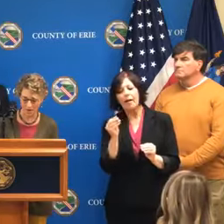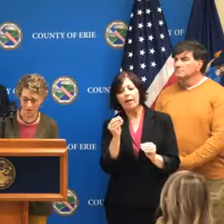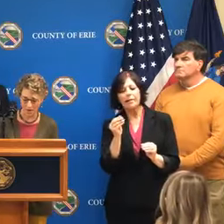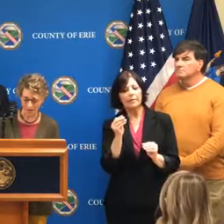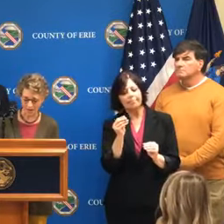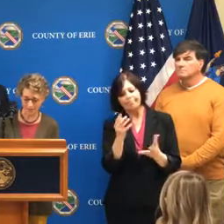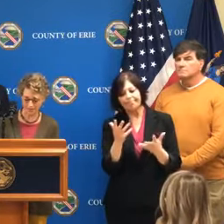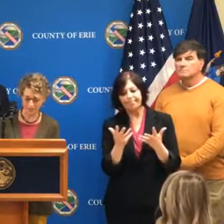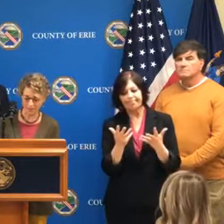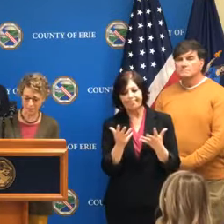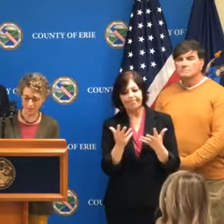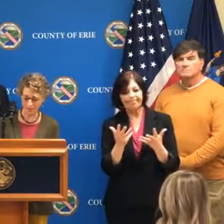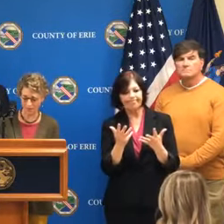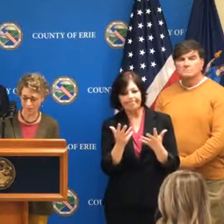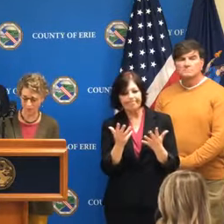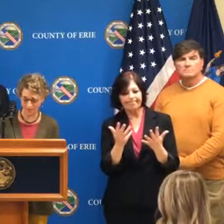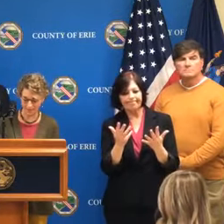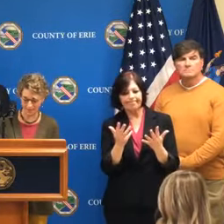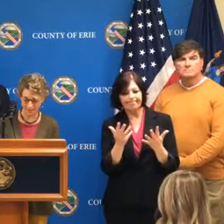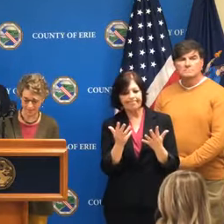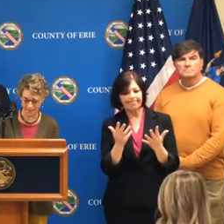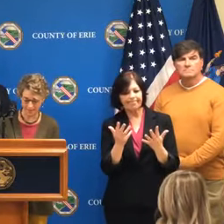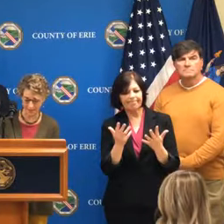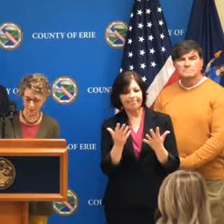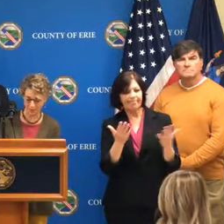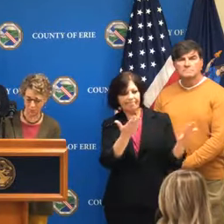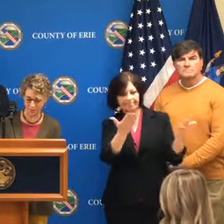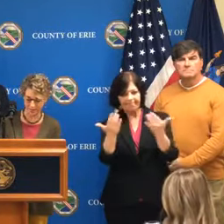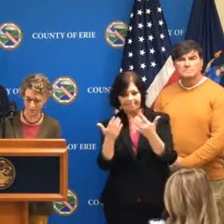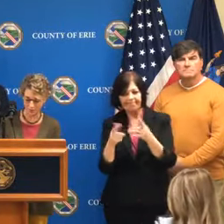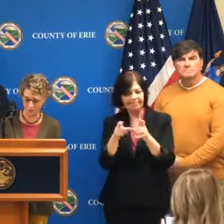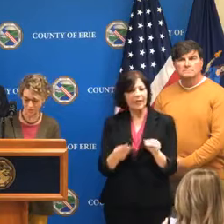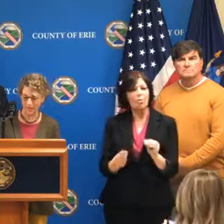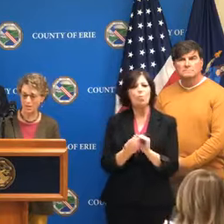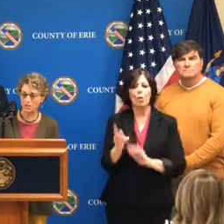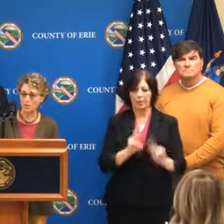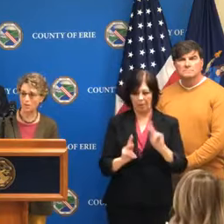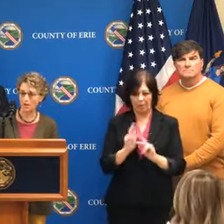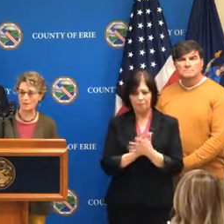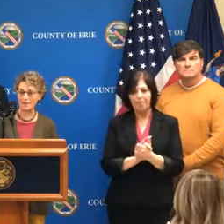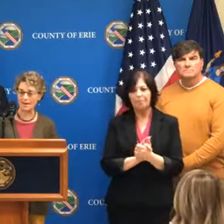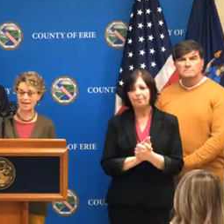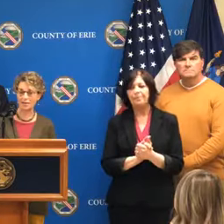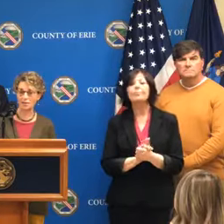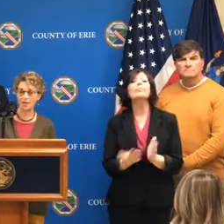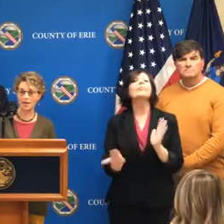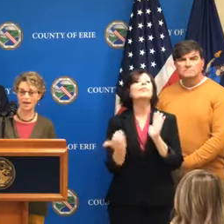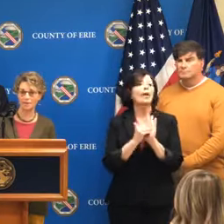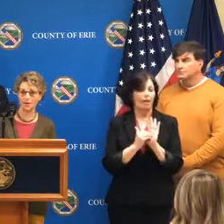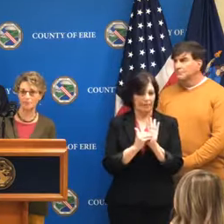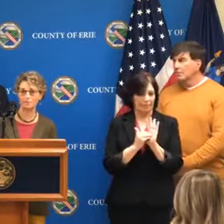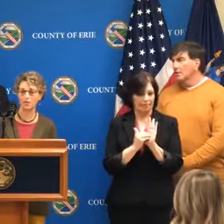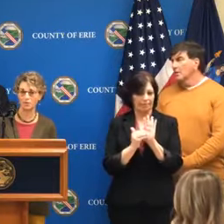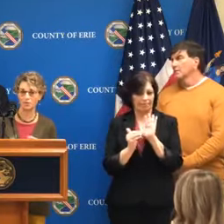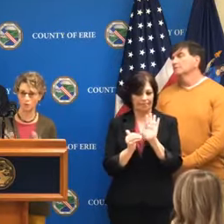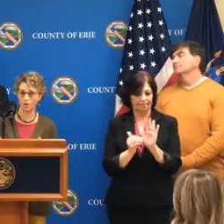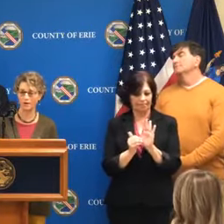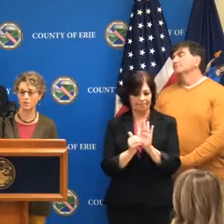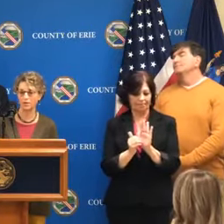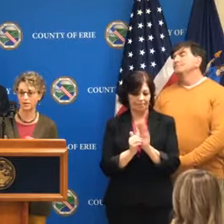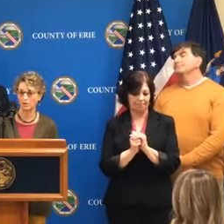perform testing of more specimens and from more individuals. So again, we